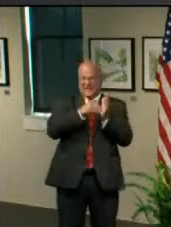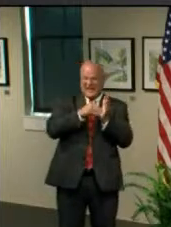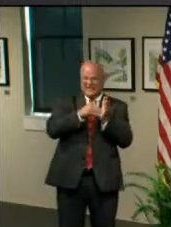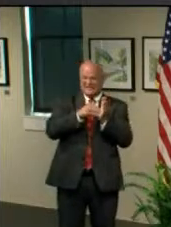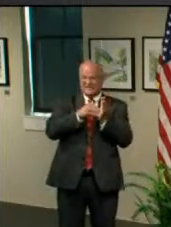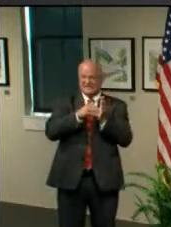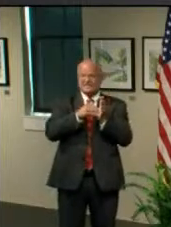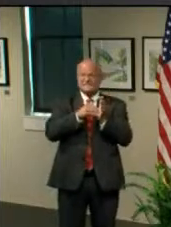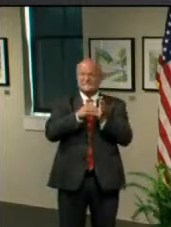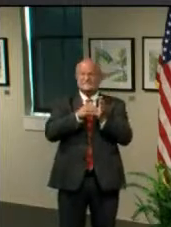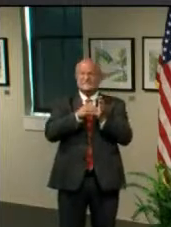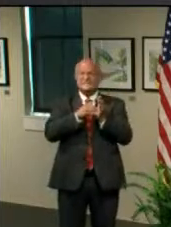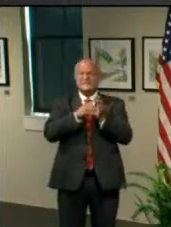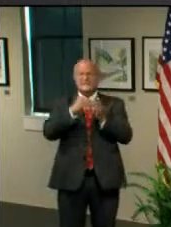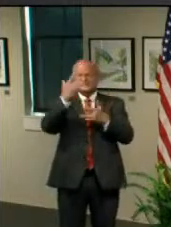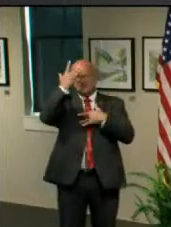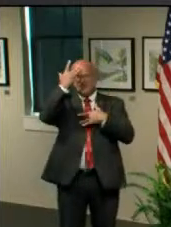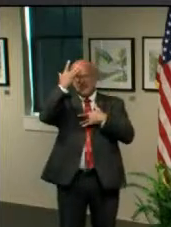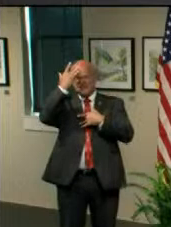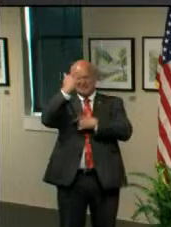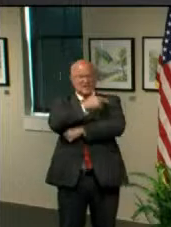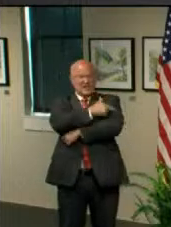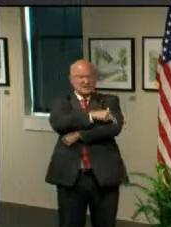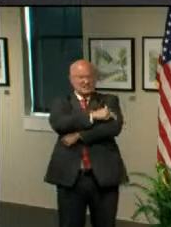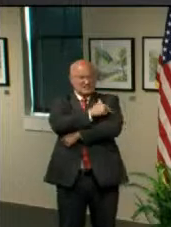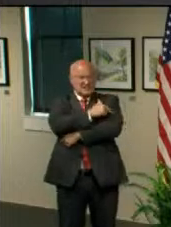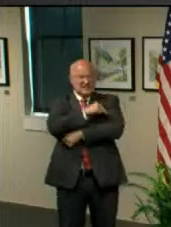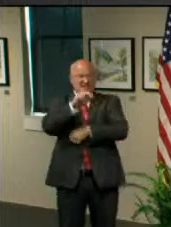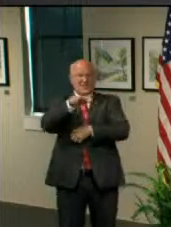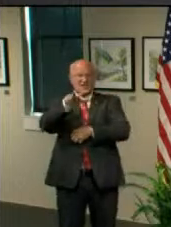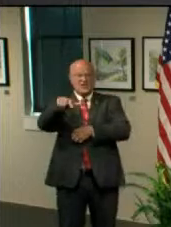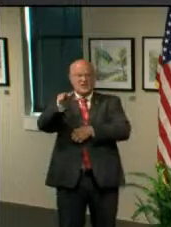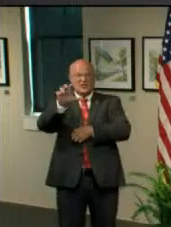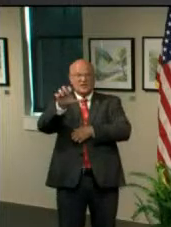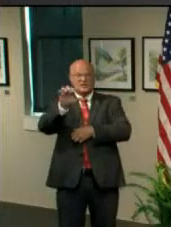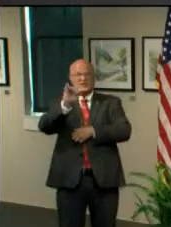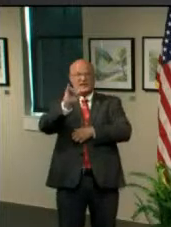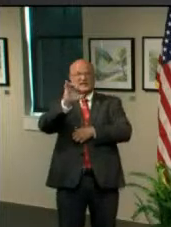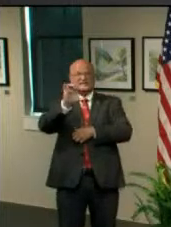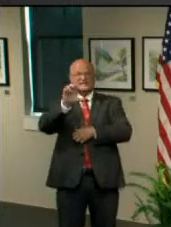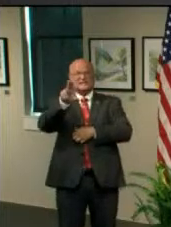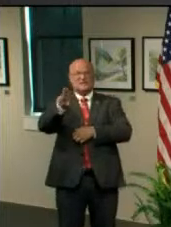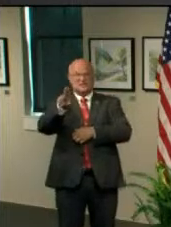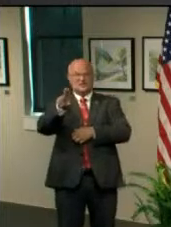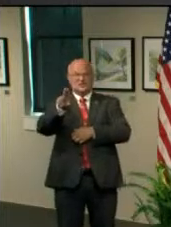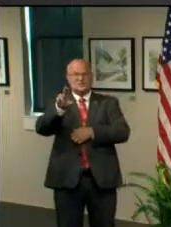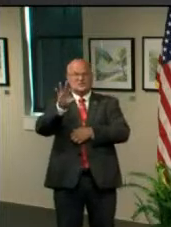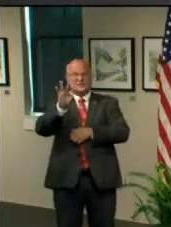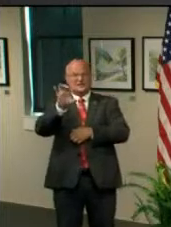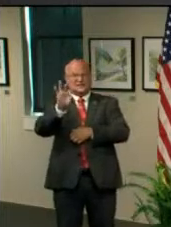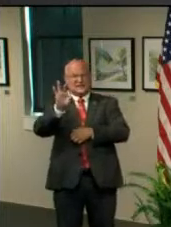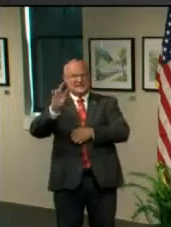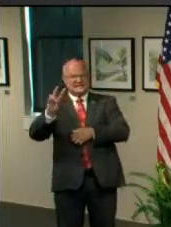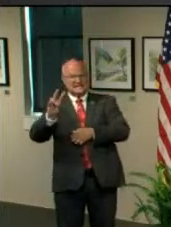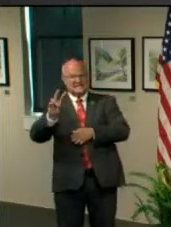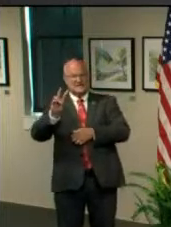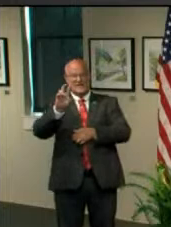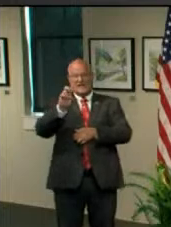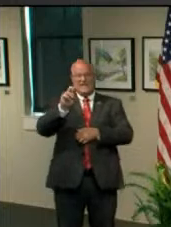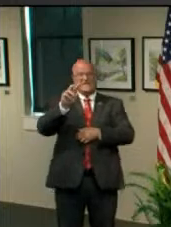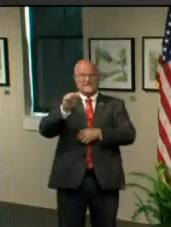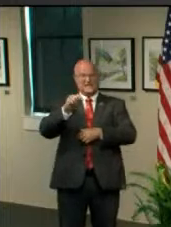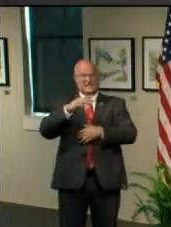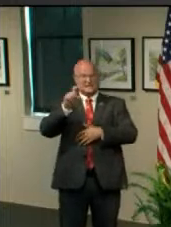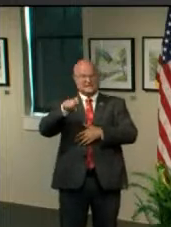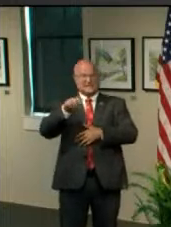133,000 infections, hospitalizations, 3,300, ICU admissions, 997, ventilators that would